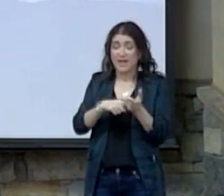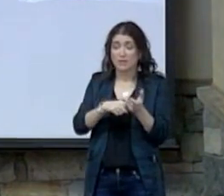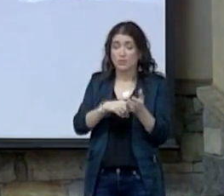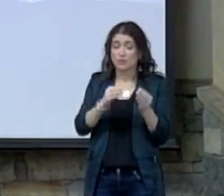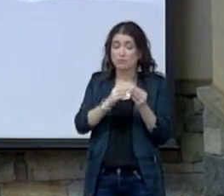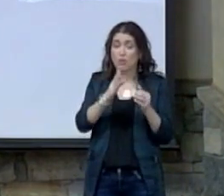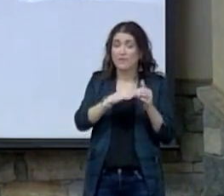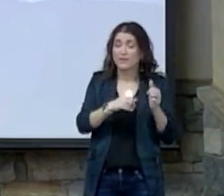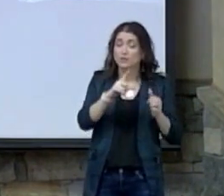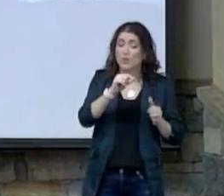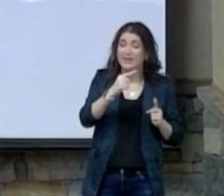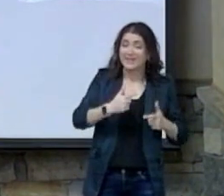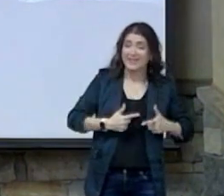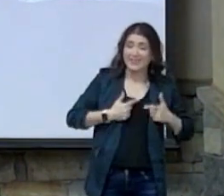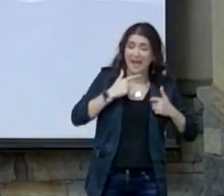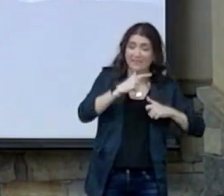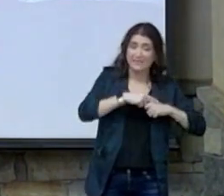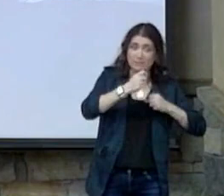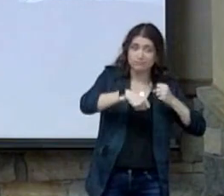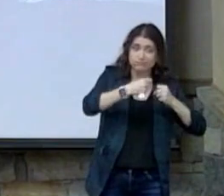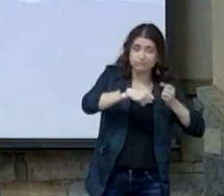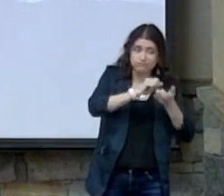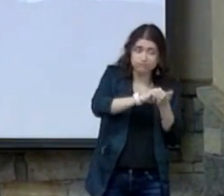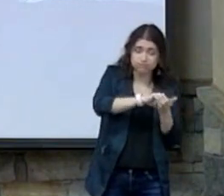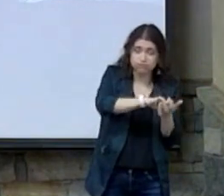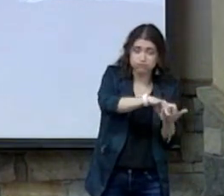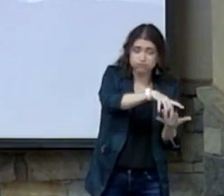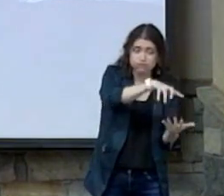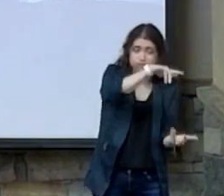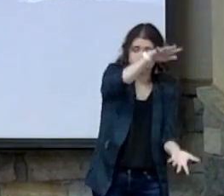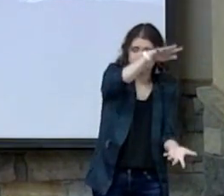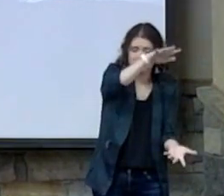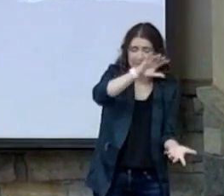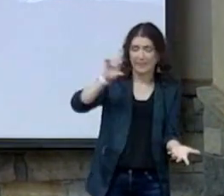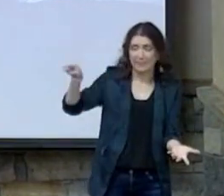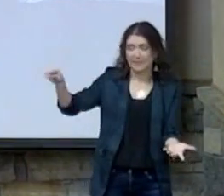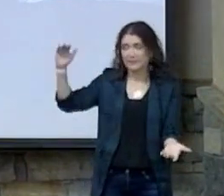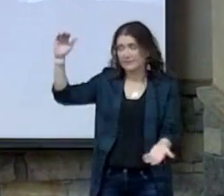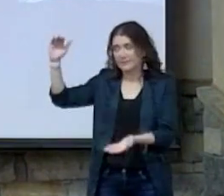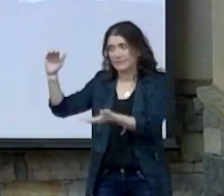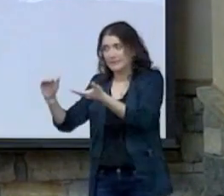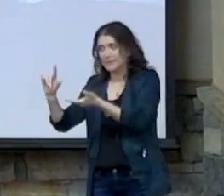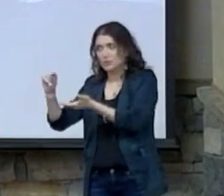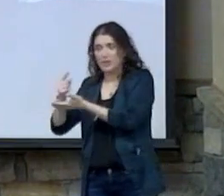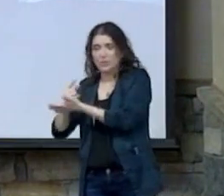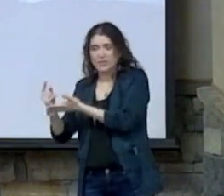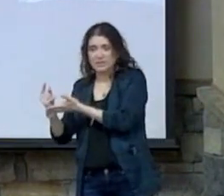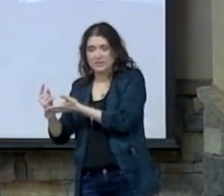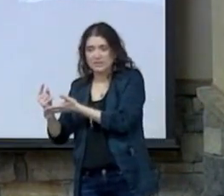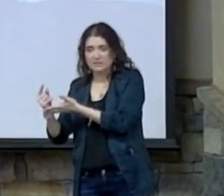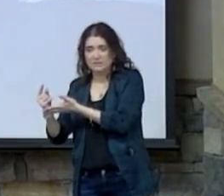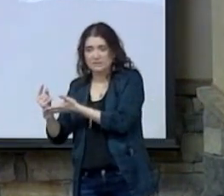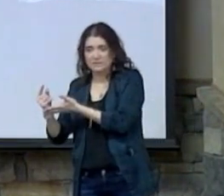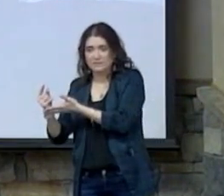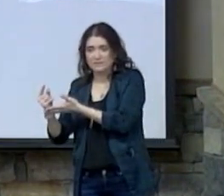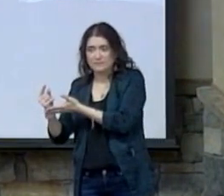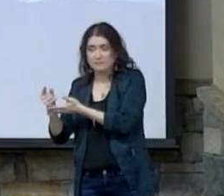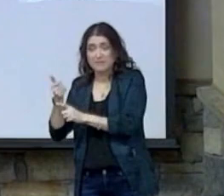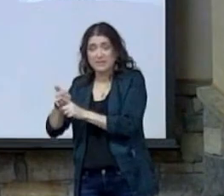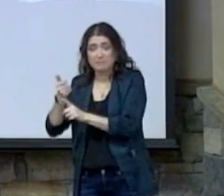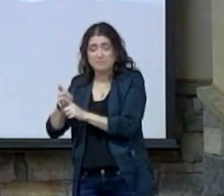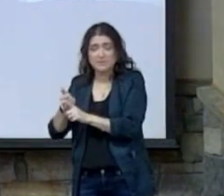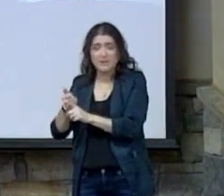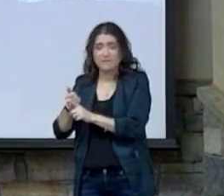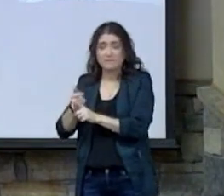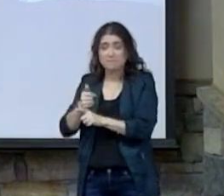20 lifetimes could have ever paid. This servant owed him 20 weeks. And instead of having patience